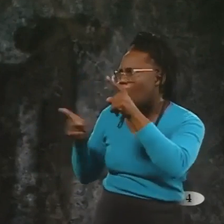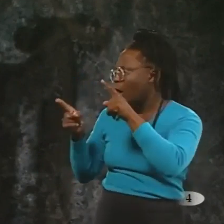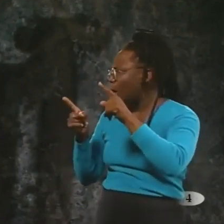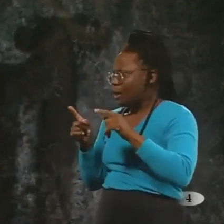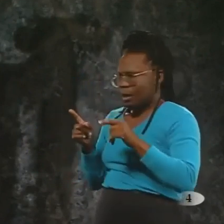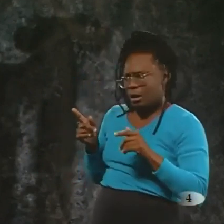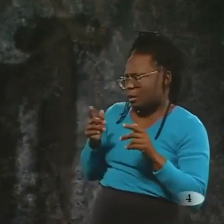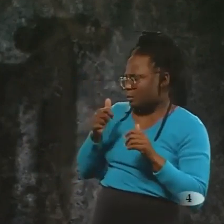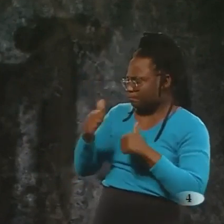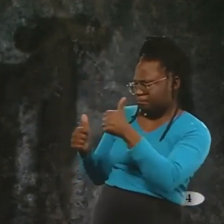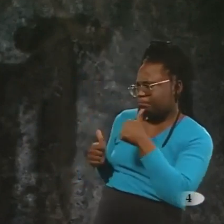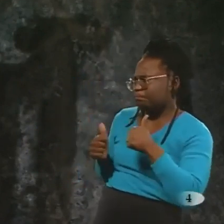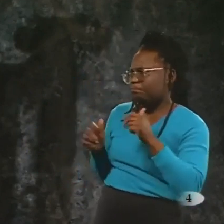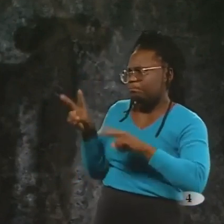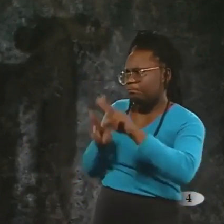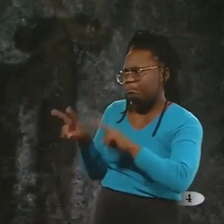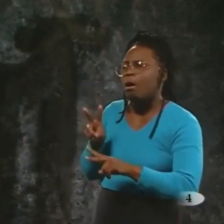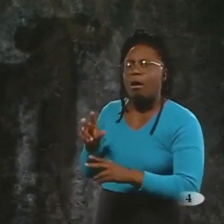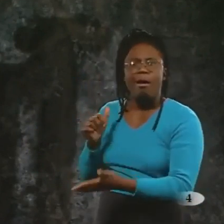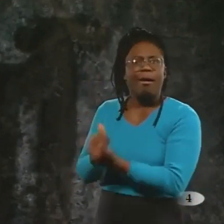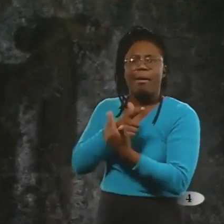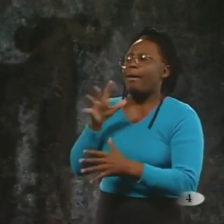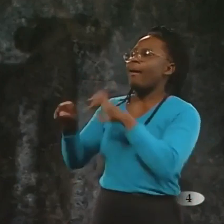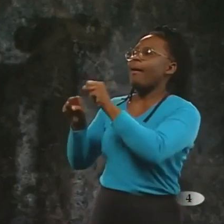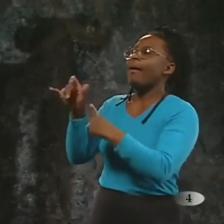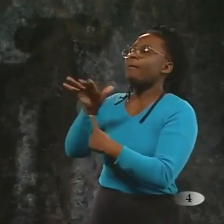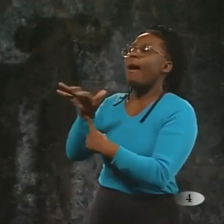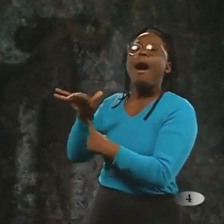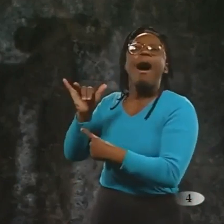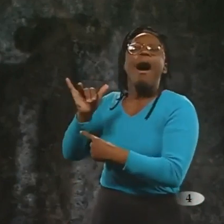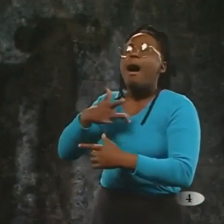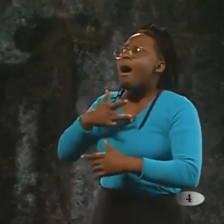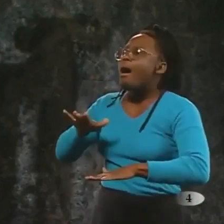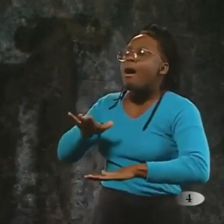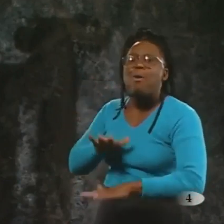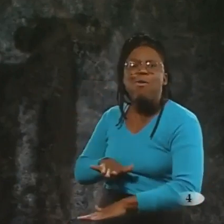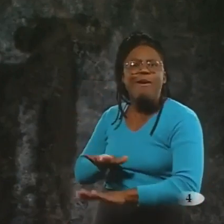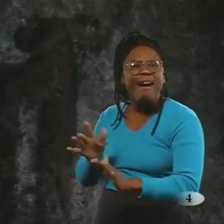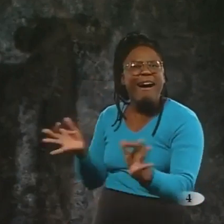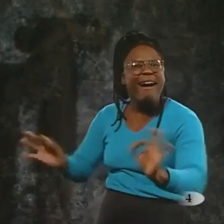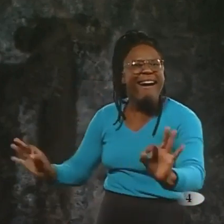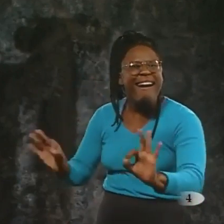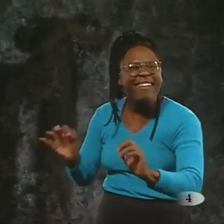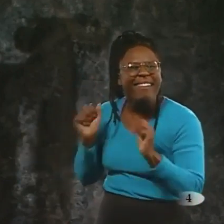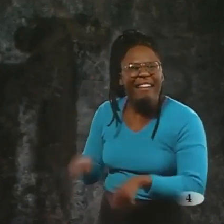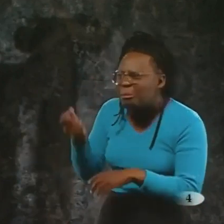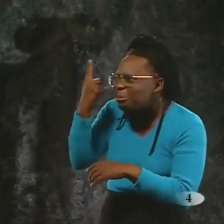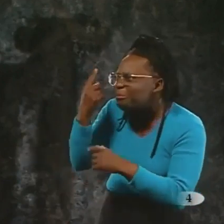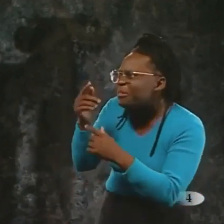Once you can understand that, you're able to make those connections and understanding what those fingerspelled words means. Once you get that